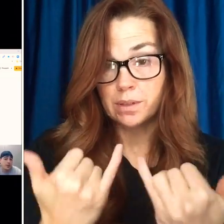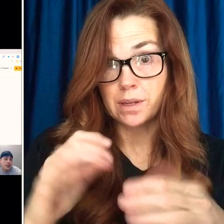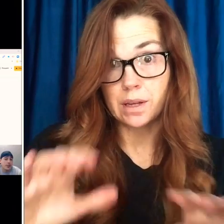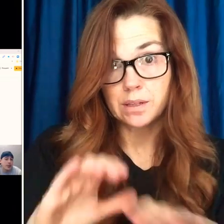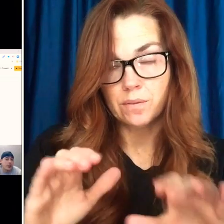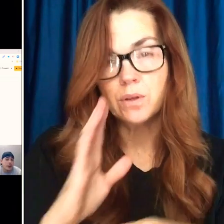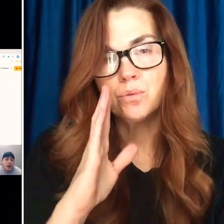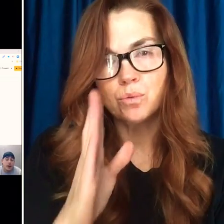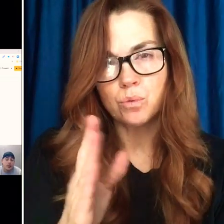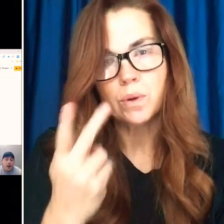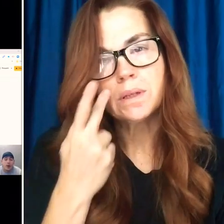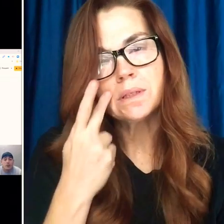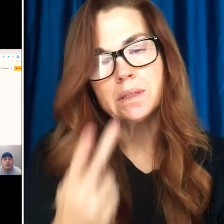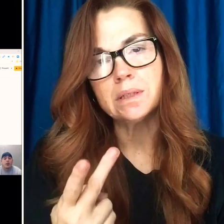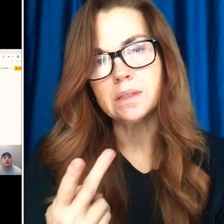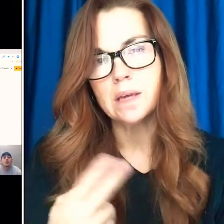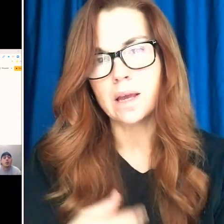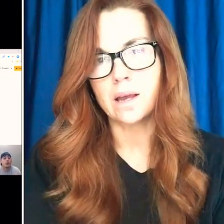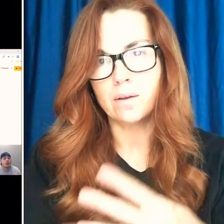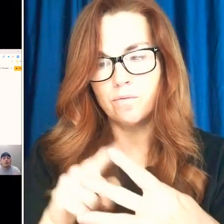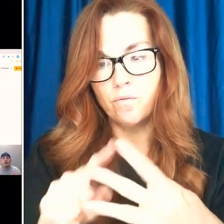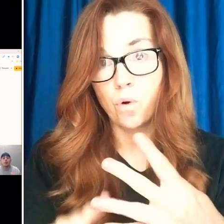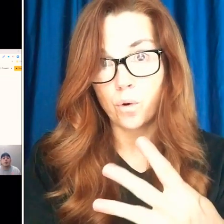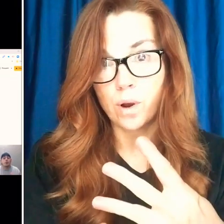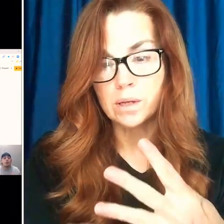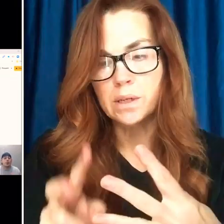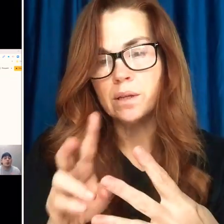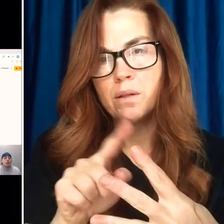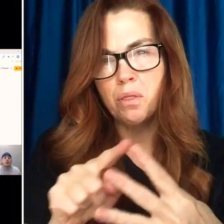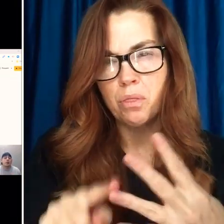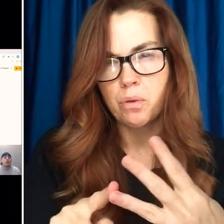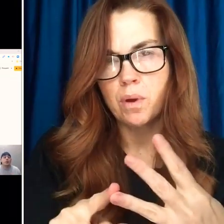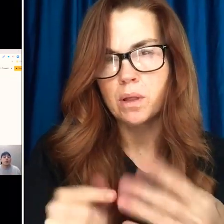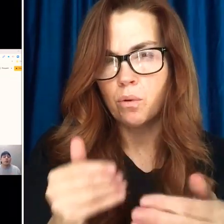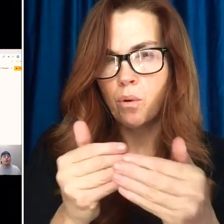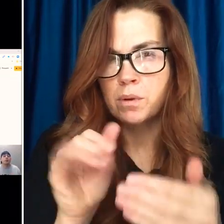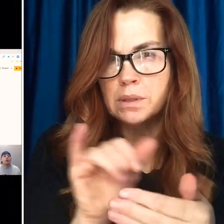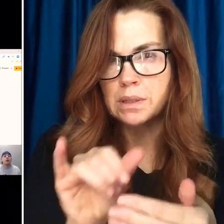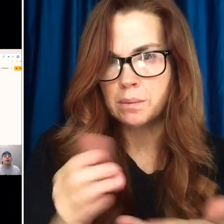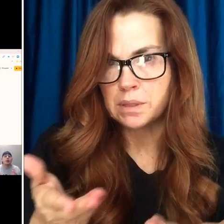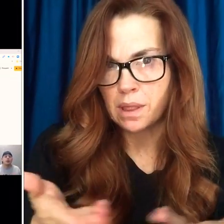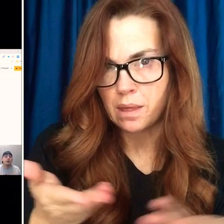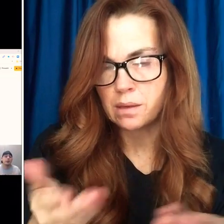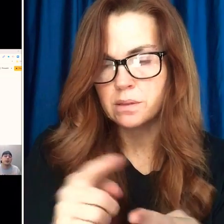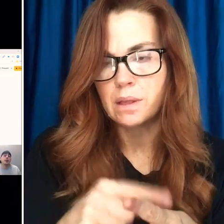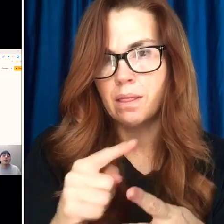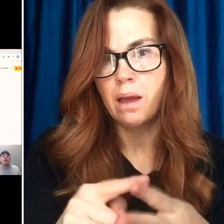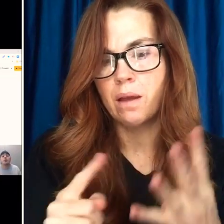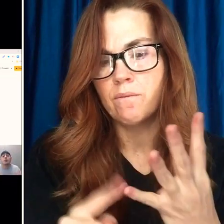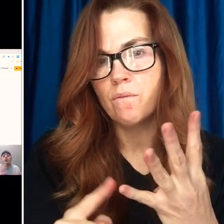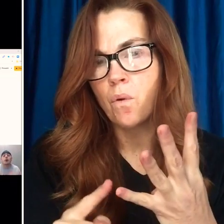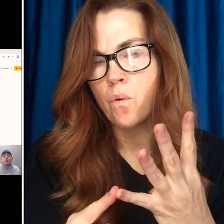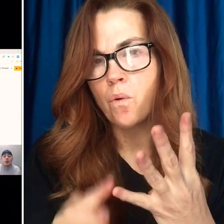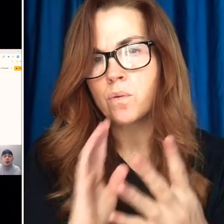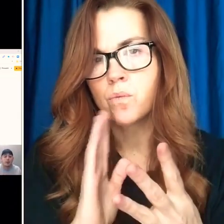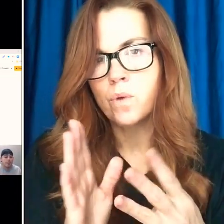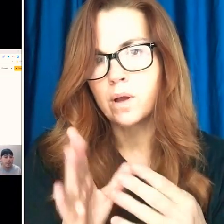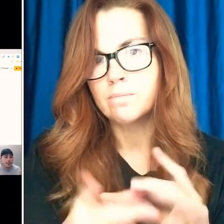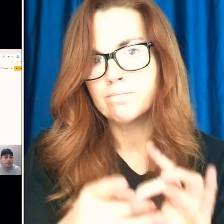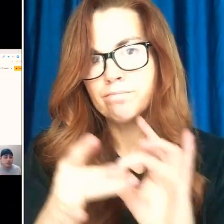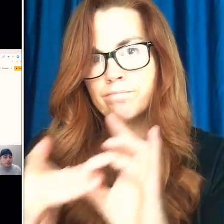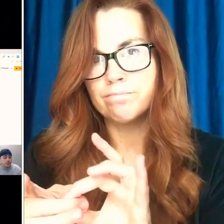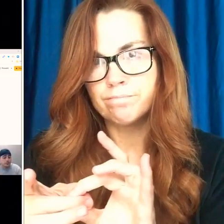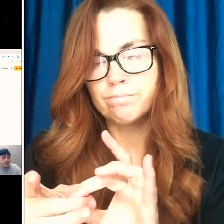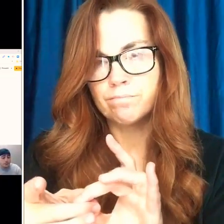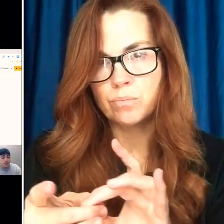today's activity, and you have 3 questions that are very similar to this, and then a 4th question that's going to lead into what we're doing on Monday.